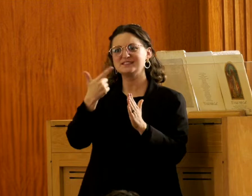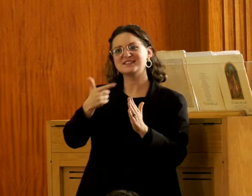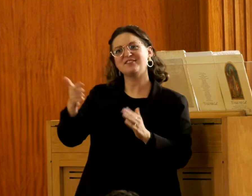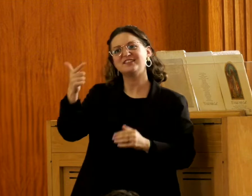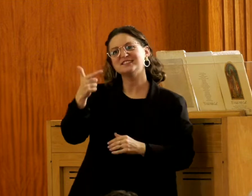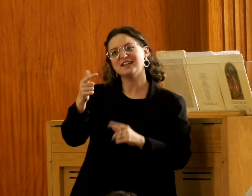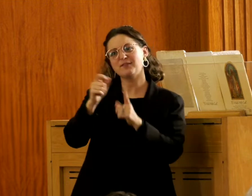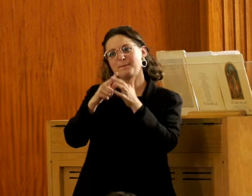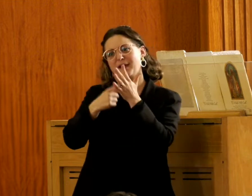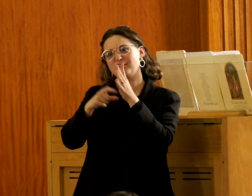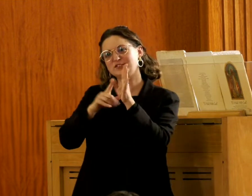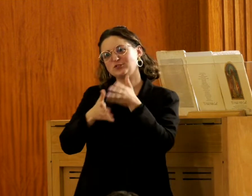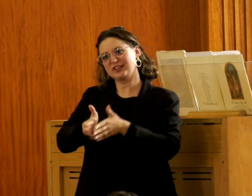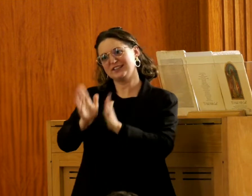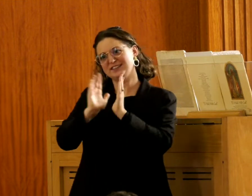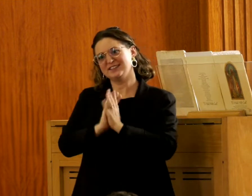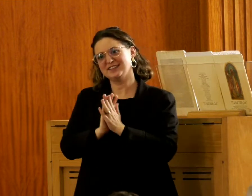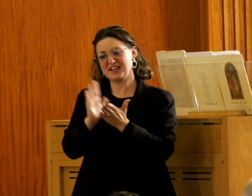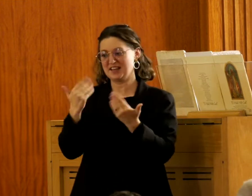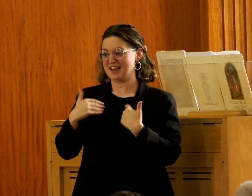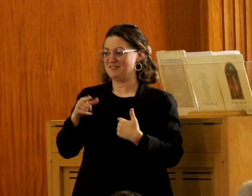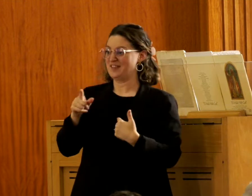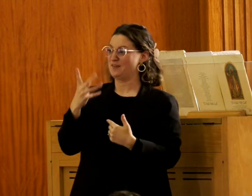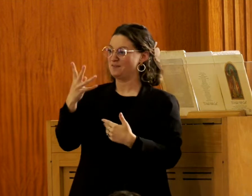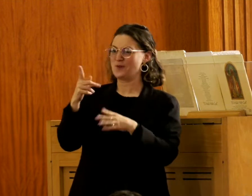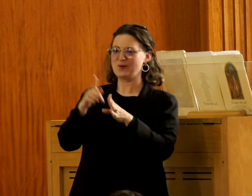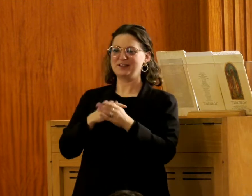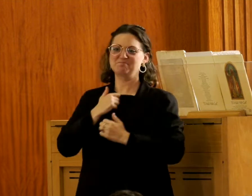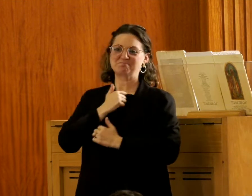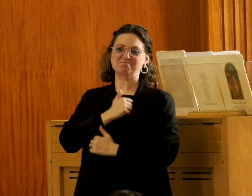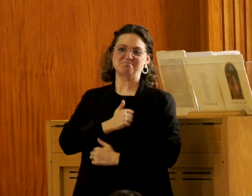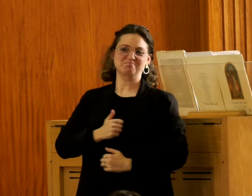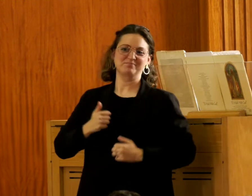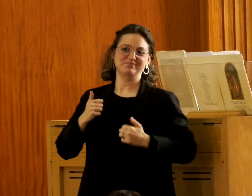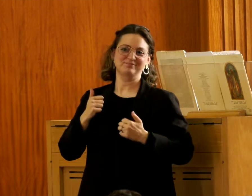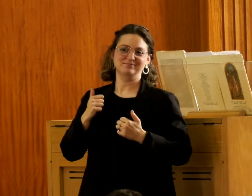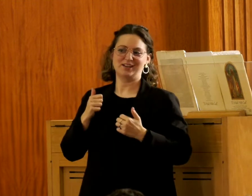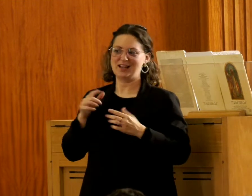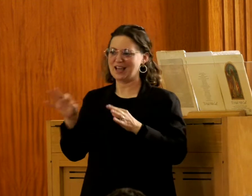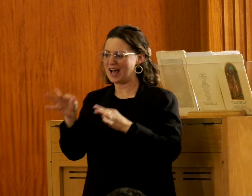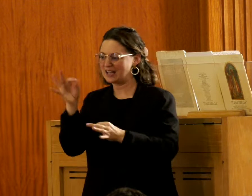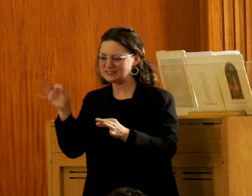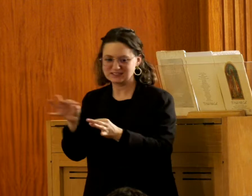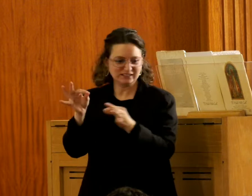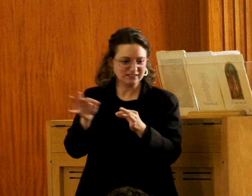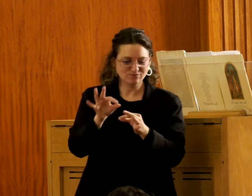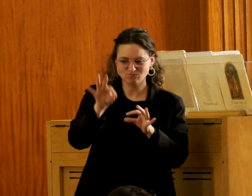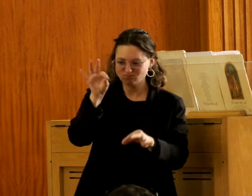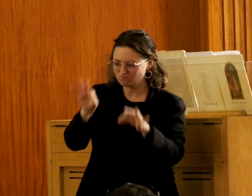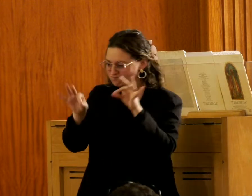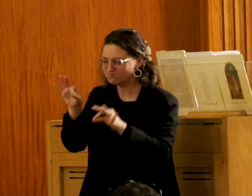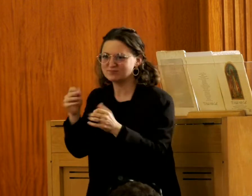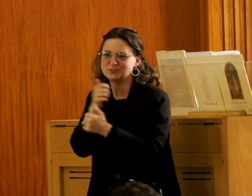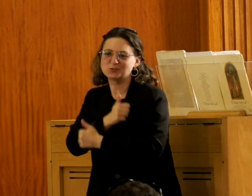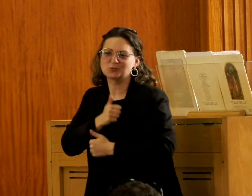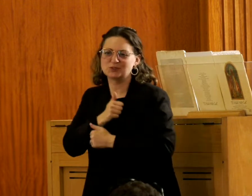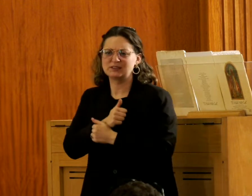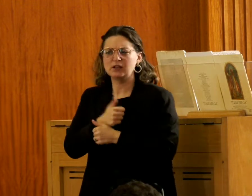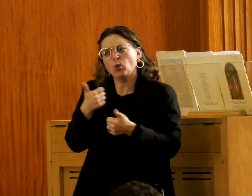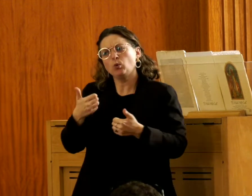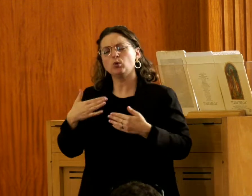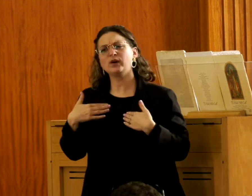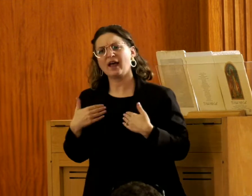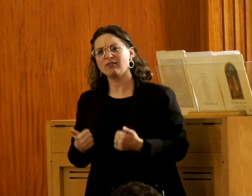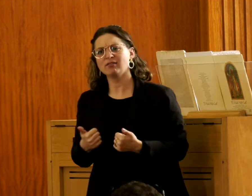Street. She lived there happily for 4 years and took great pleasure in the garden. Joan enjoyed pretty good health over the years